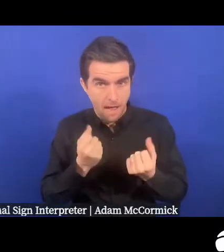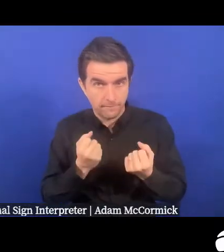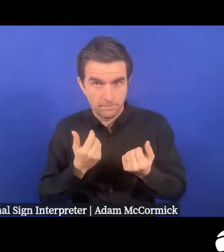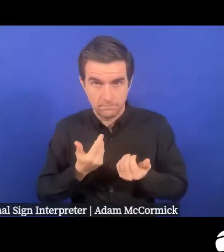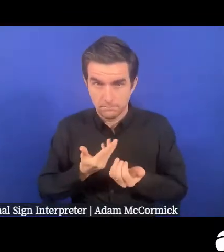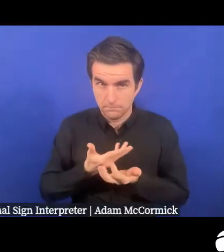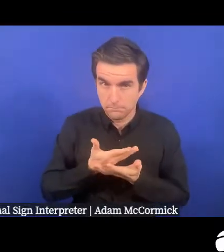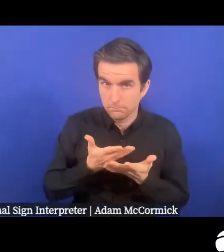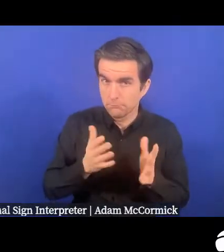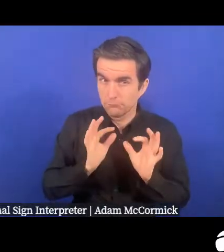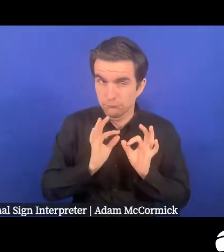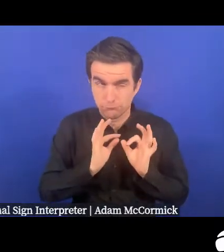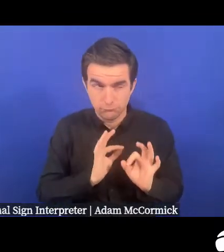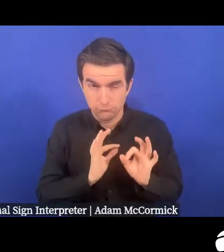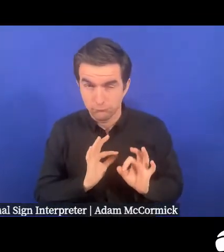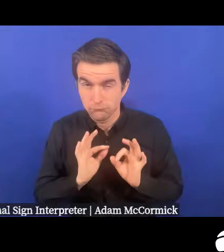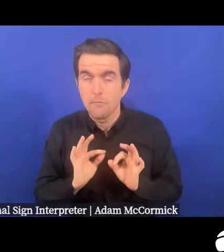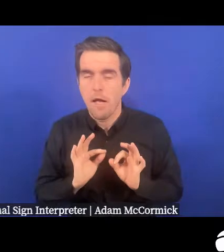try to